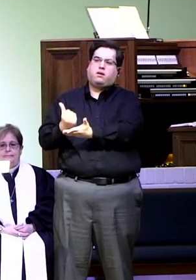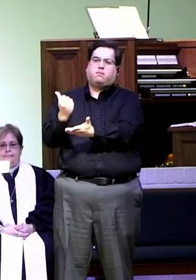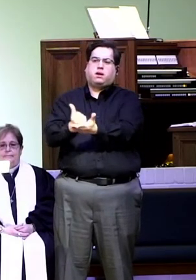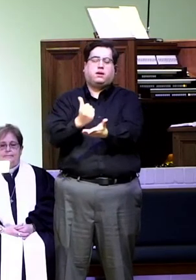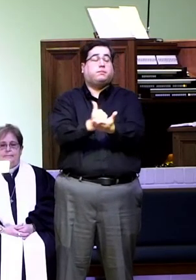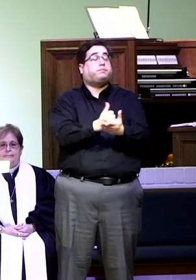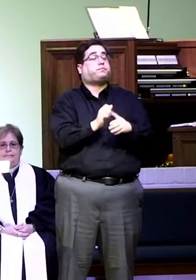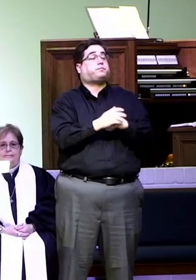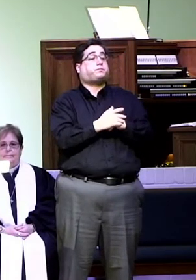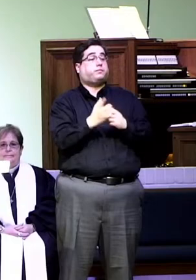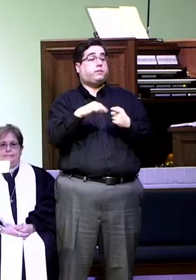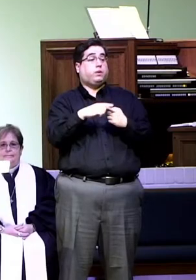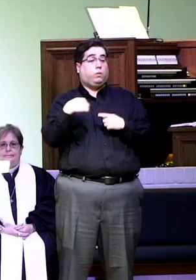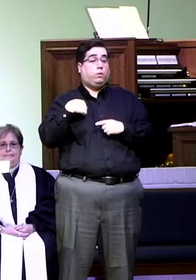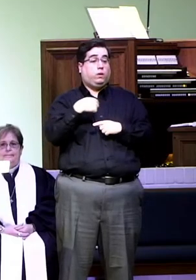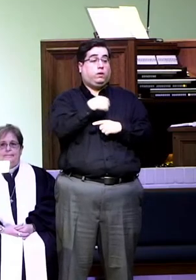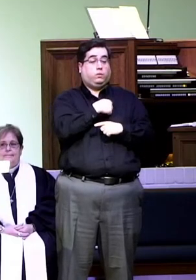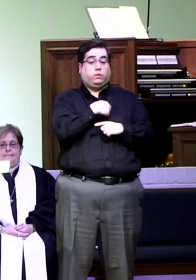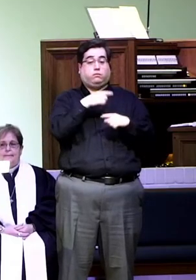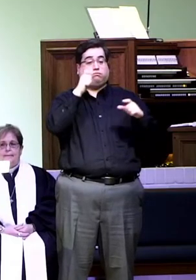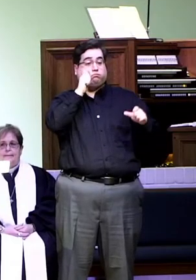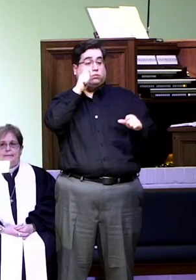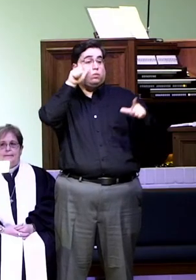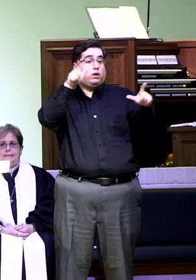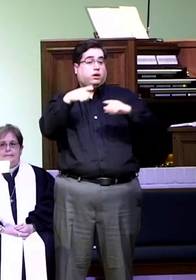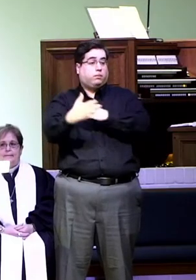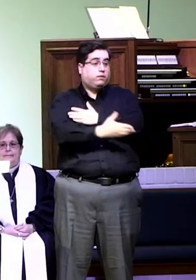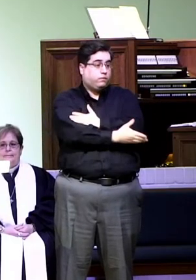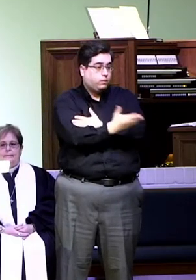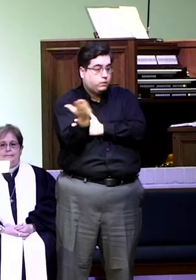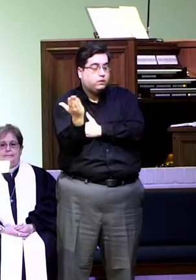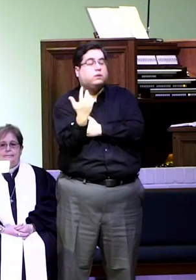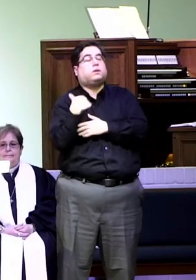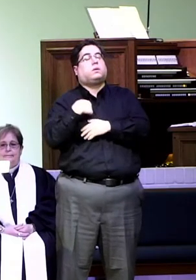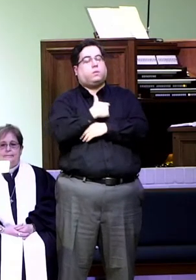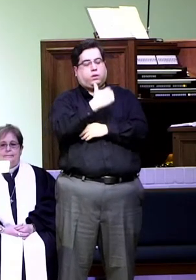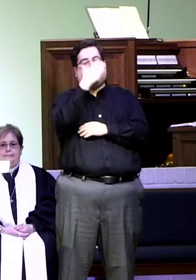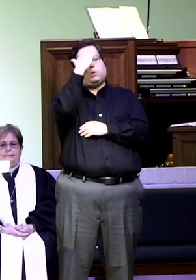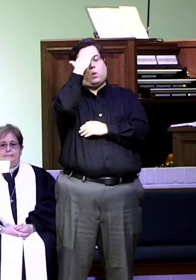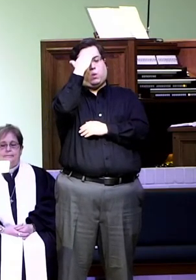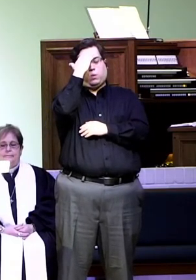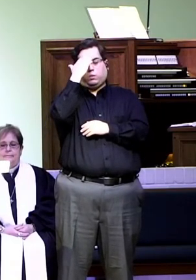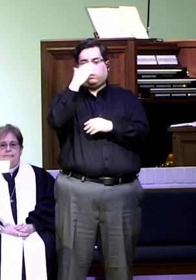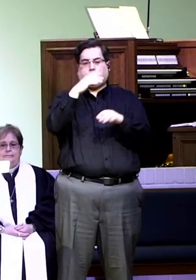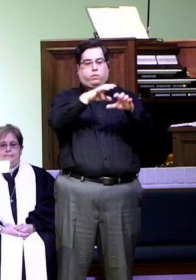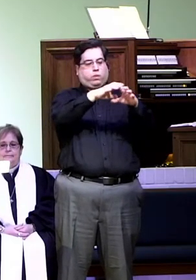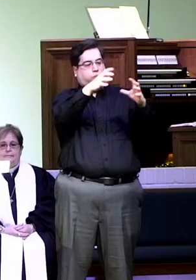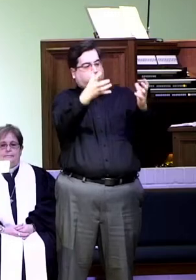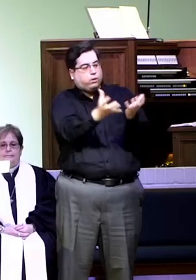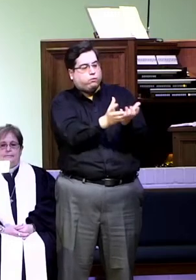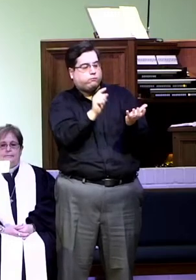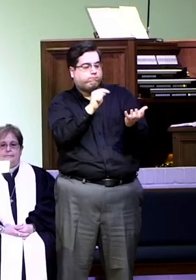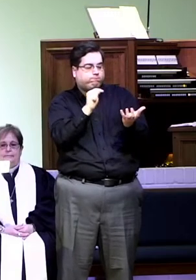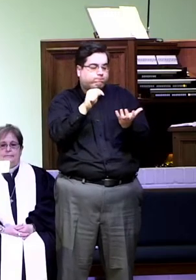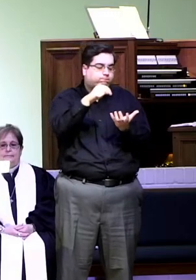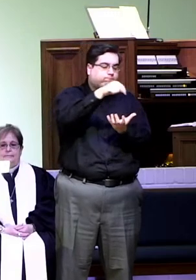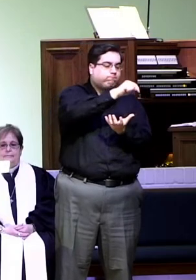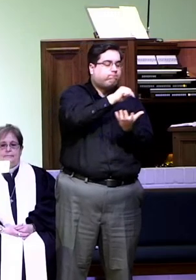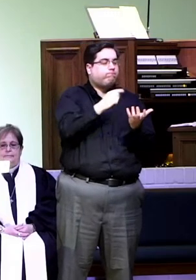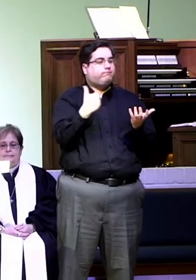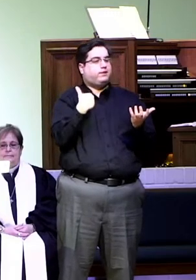When we awake each morning, we know that all around the world there is some kind